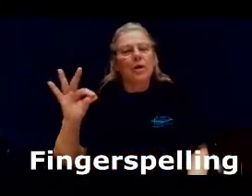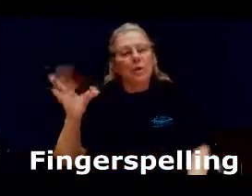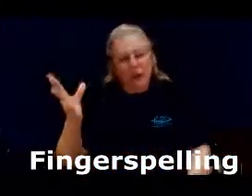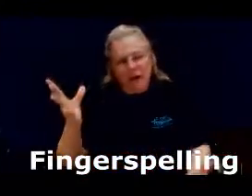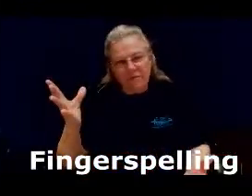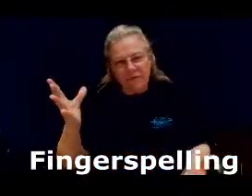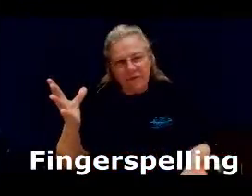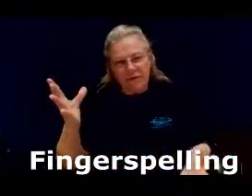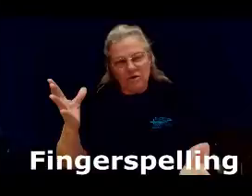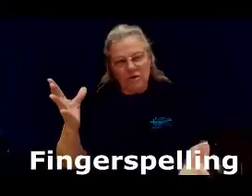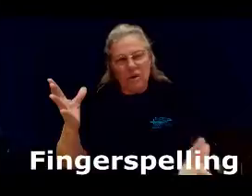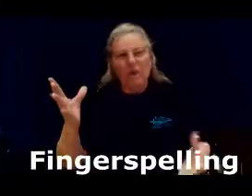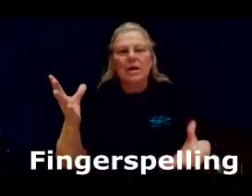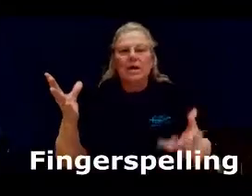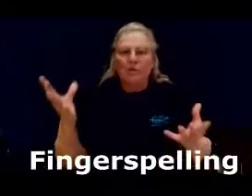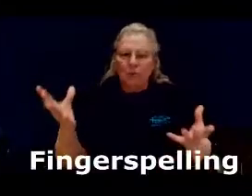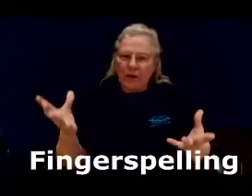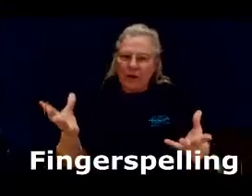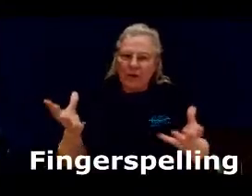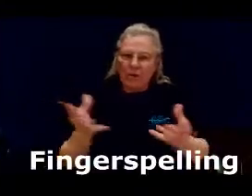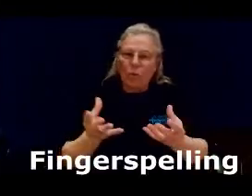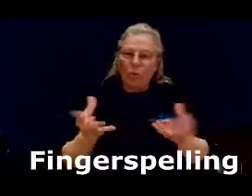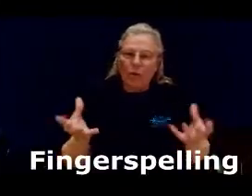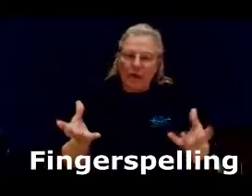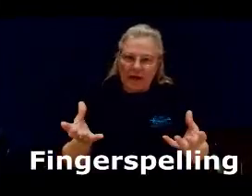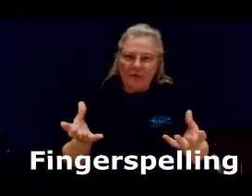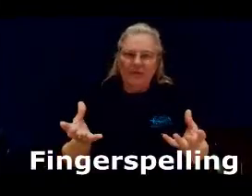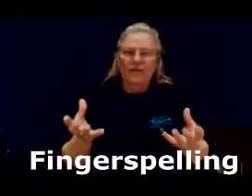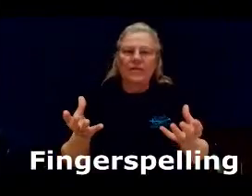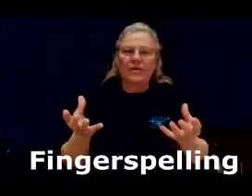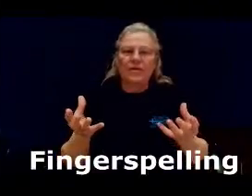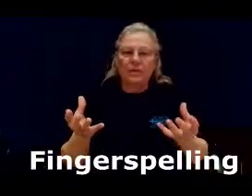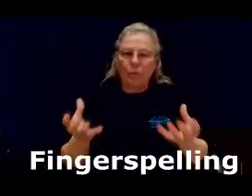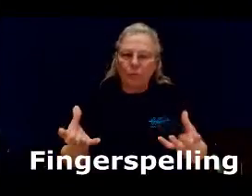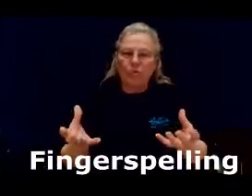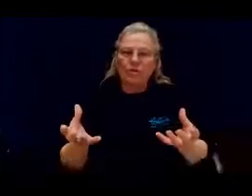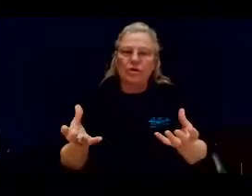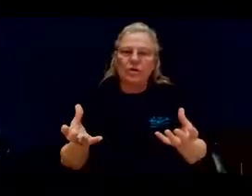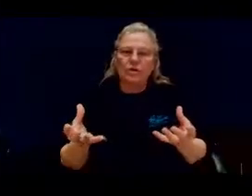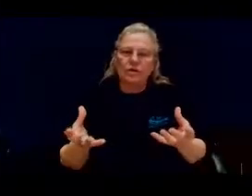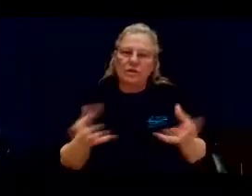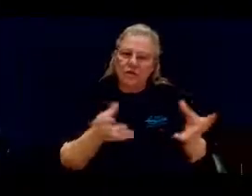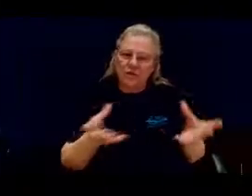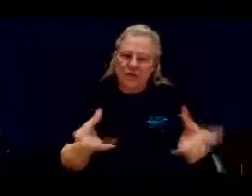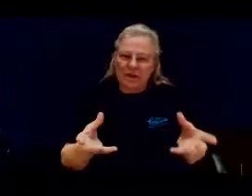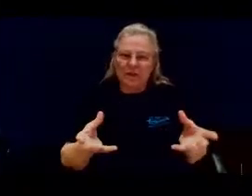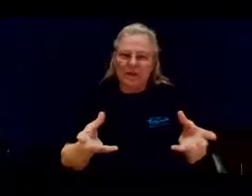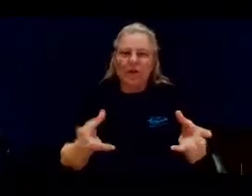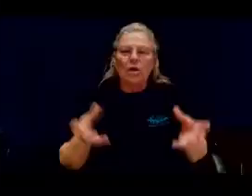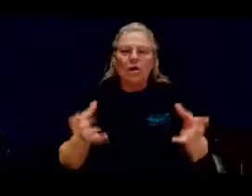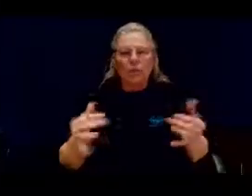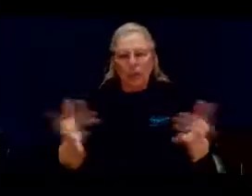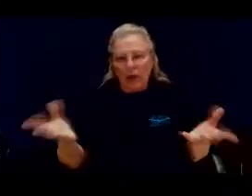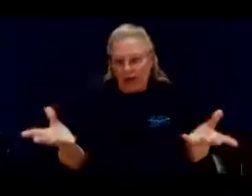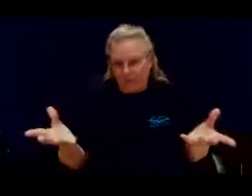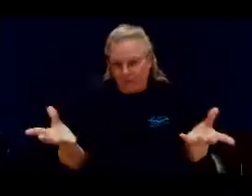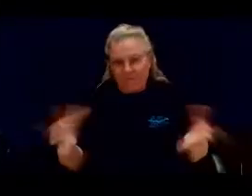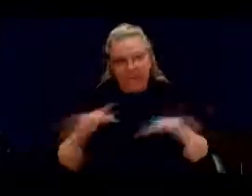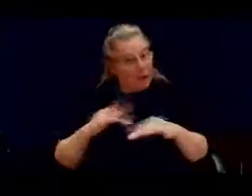you have to fingerspell. Depending on where it is, if it's important to the usage of the sentence, you will have to